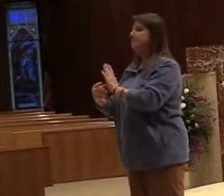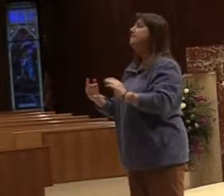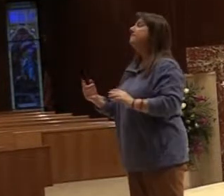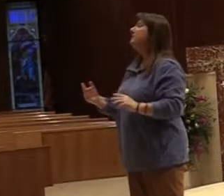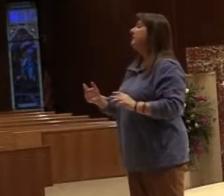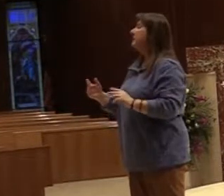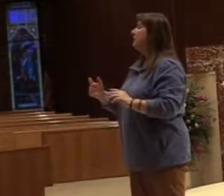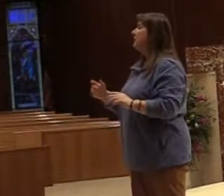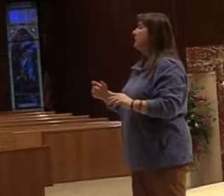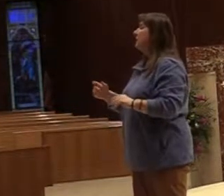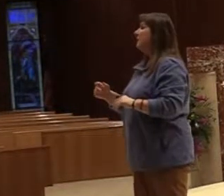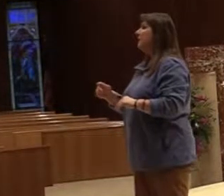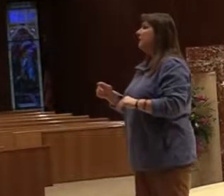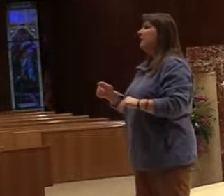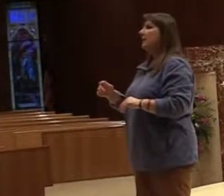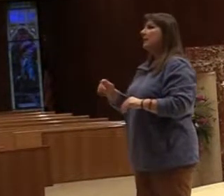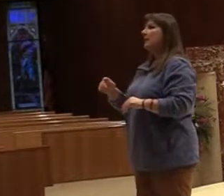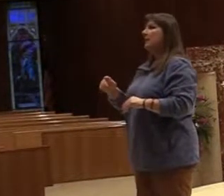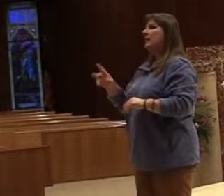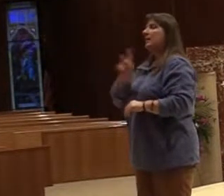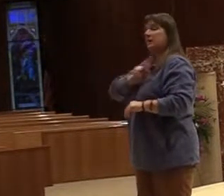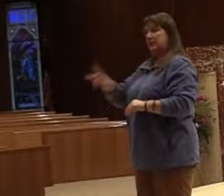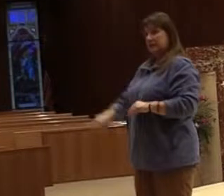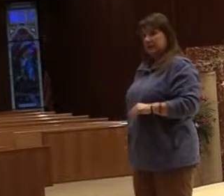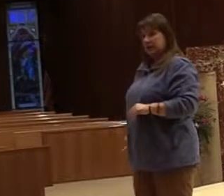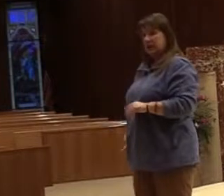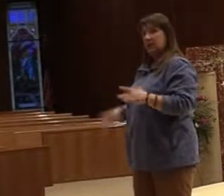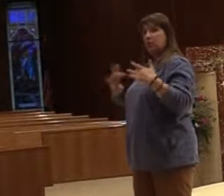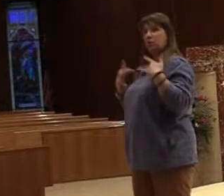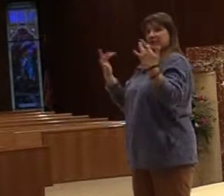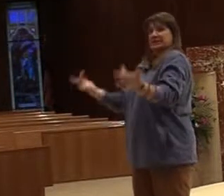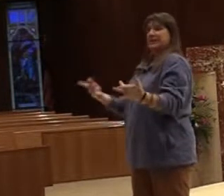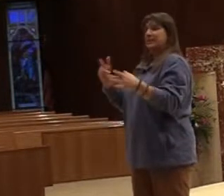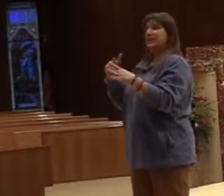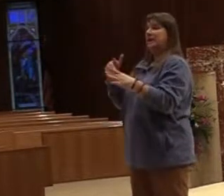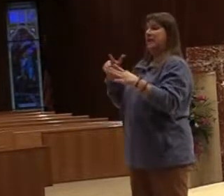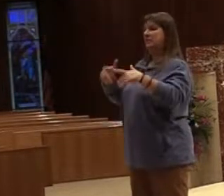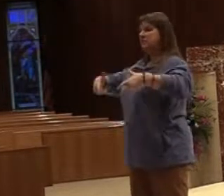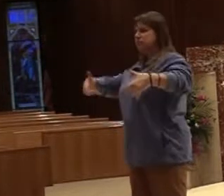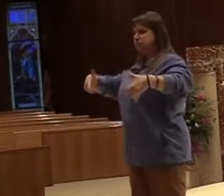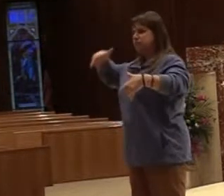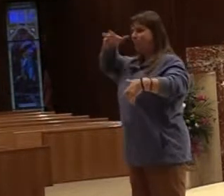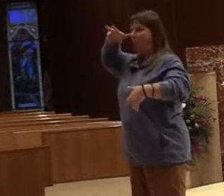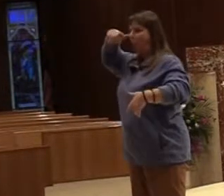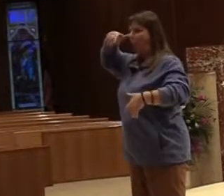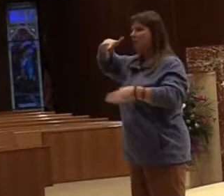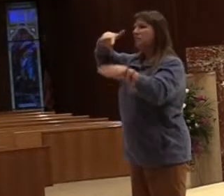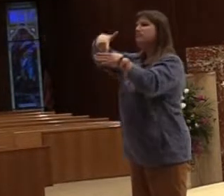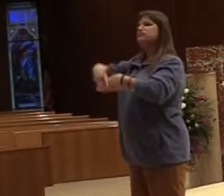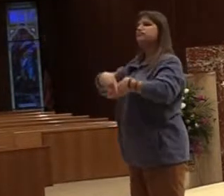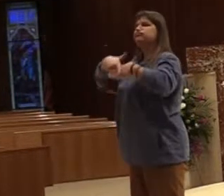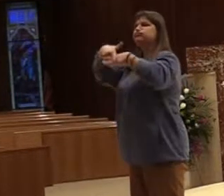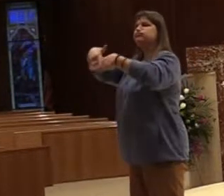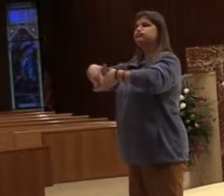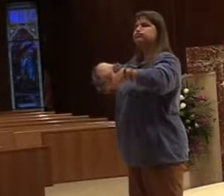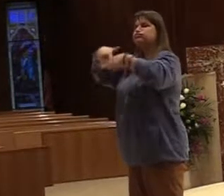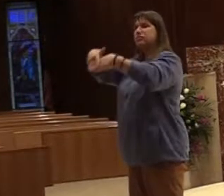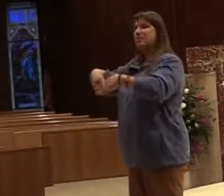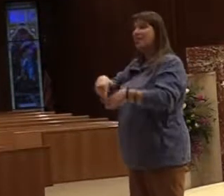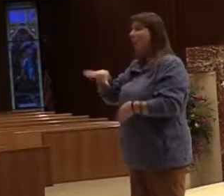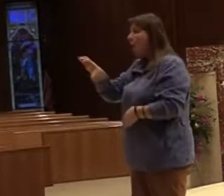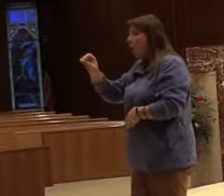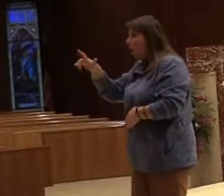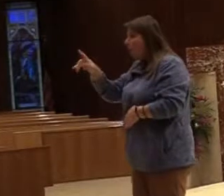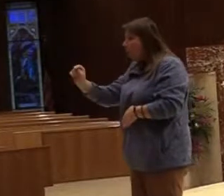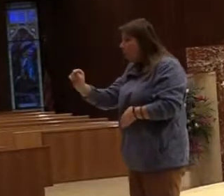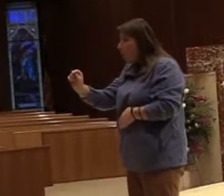war horse, not a colt. Colts were typically used to be borrowed or rented for a day's journey or